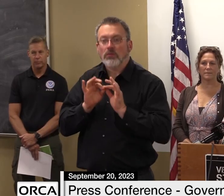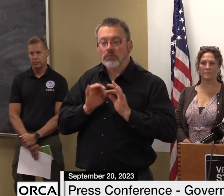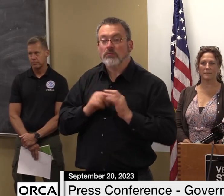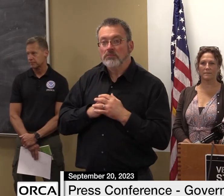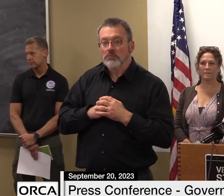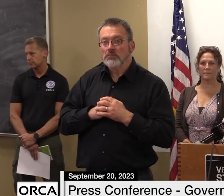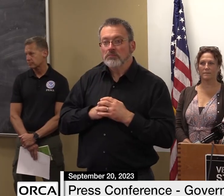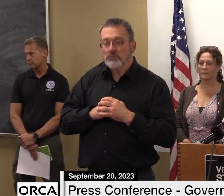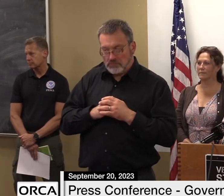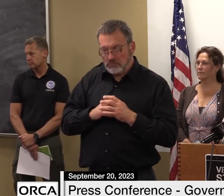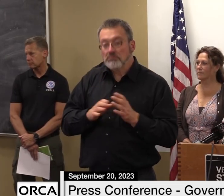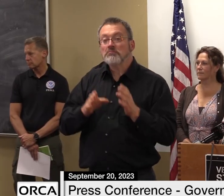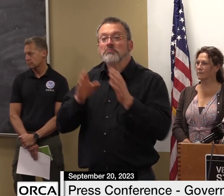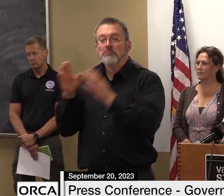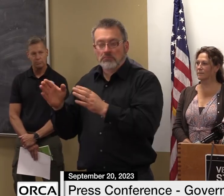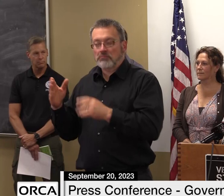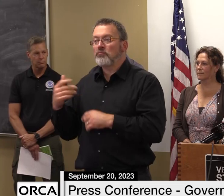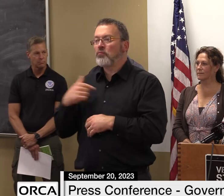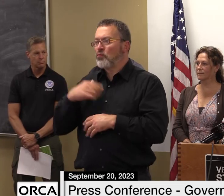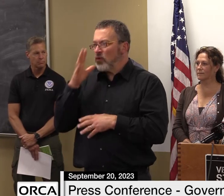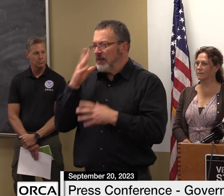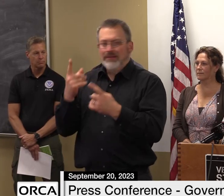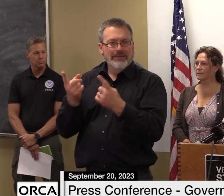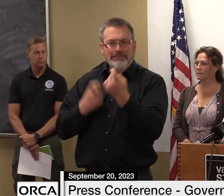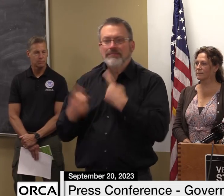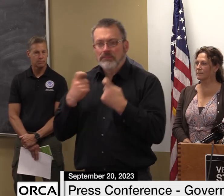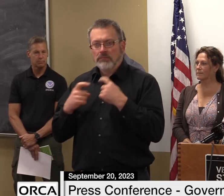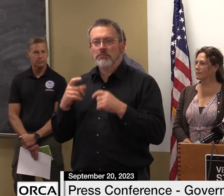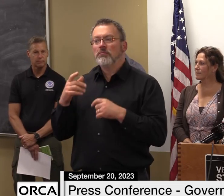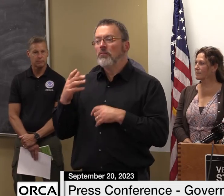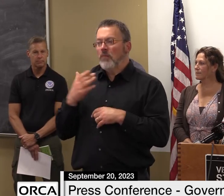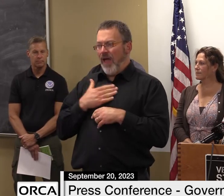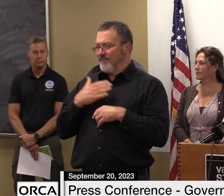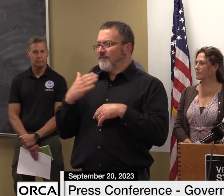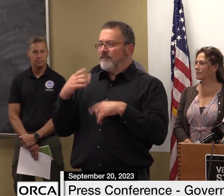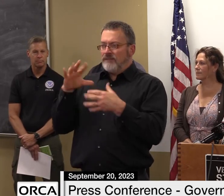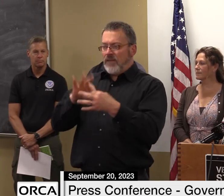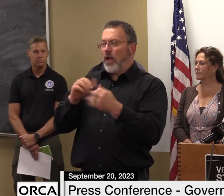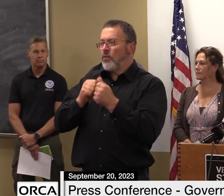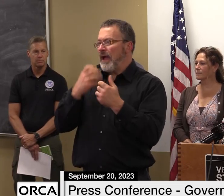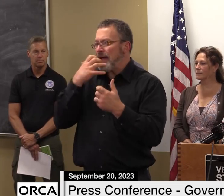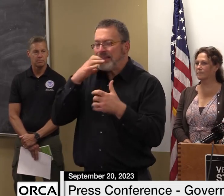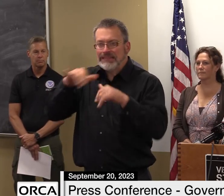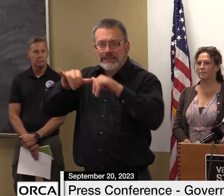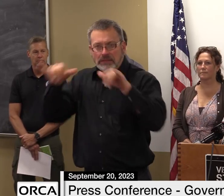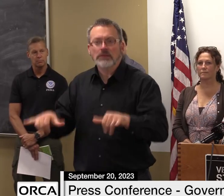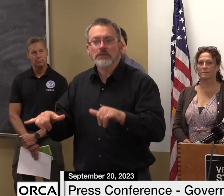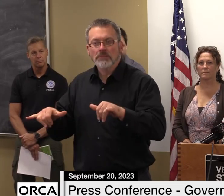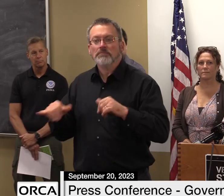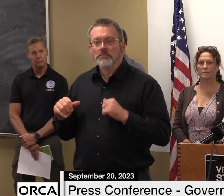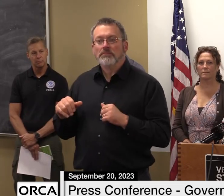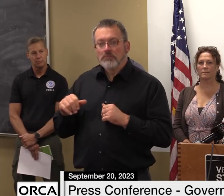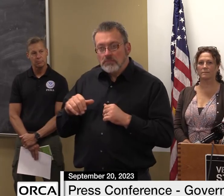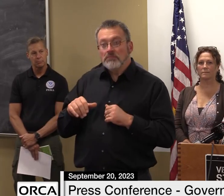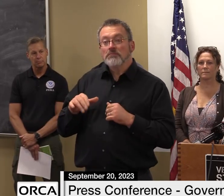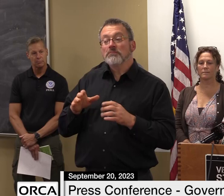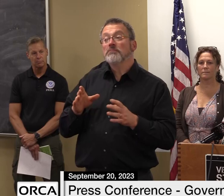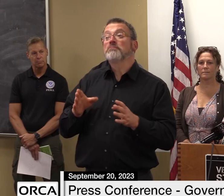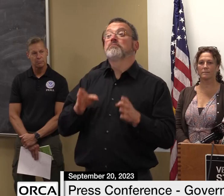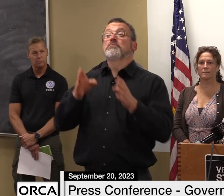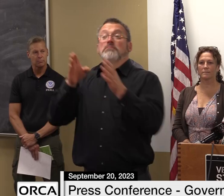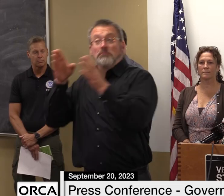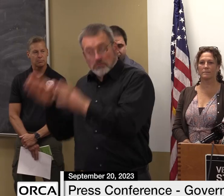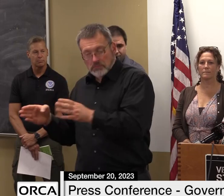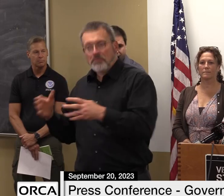about heating system repairs in the FEMA process in a few minutes. But first, we have an update on our business assistance program,